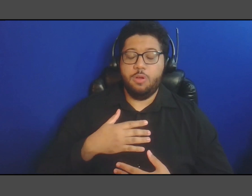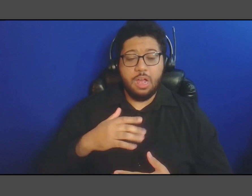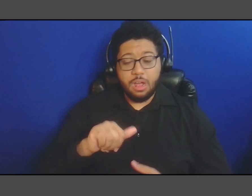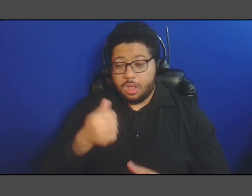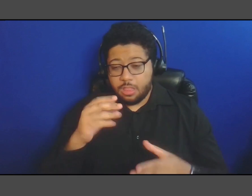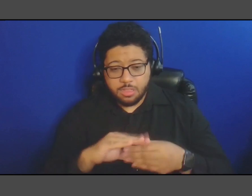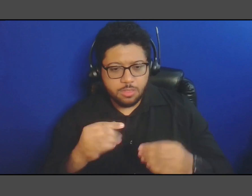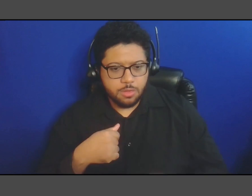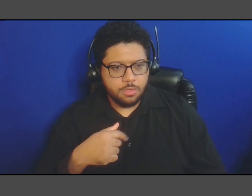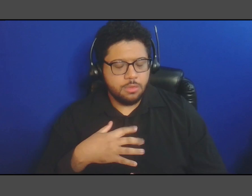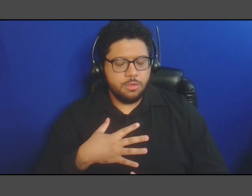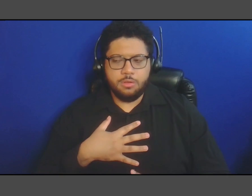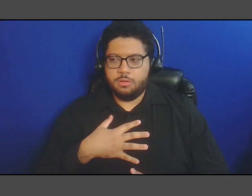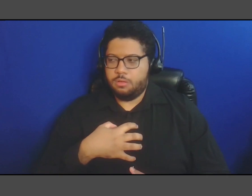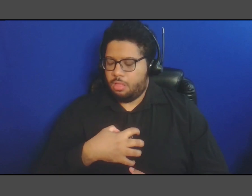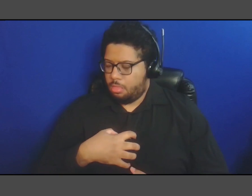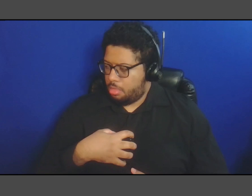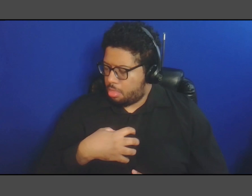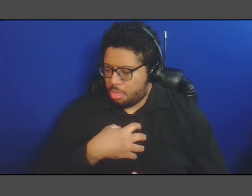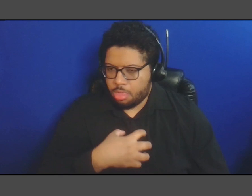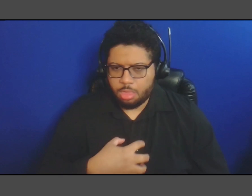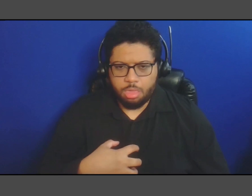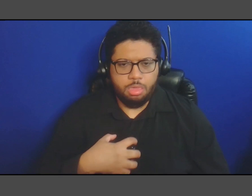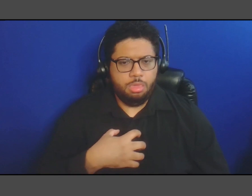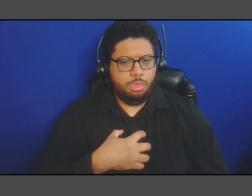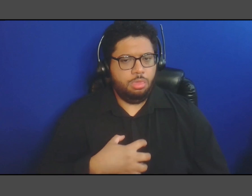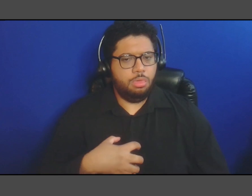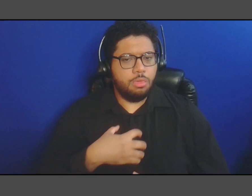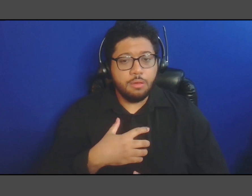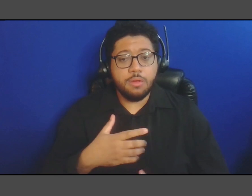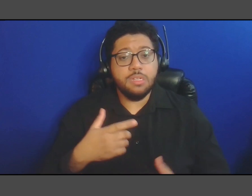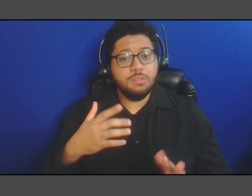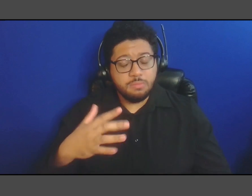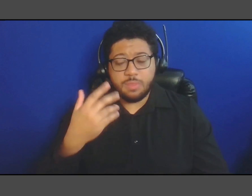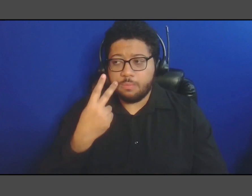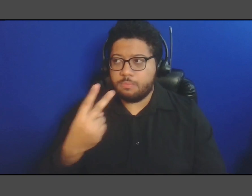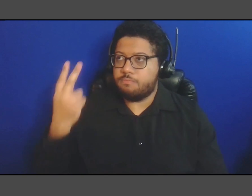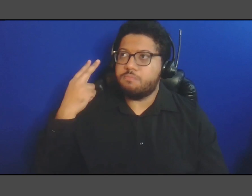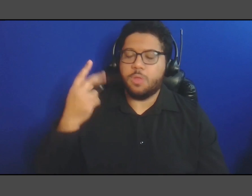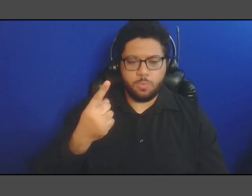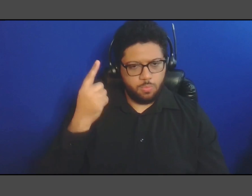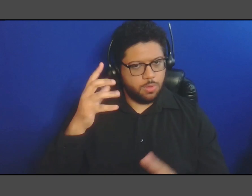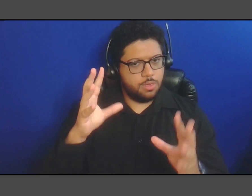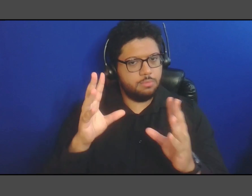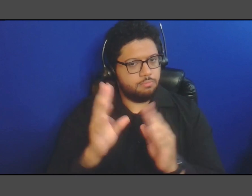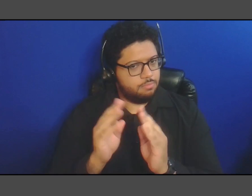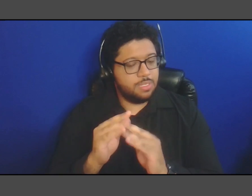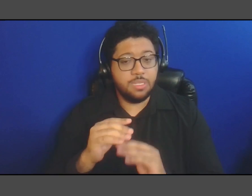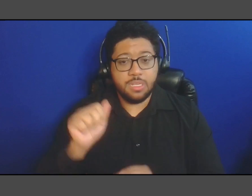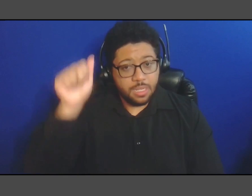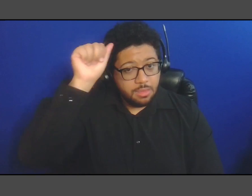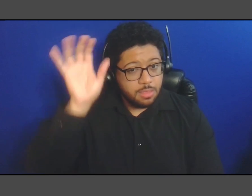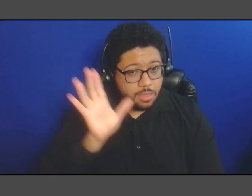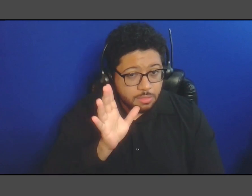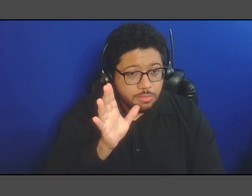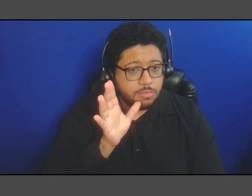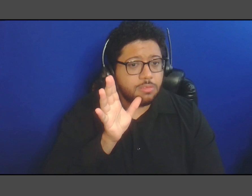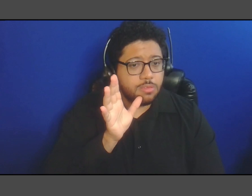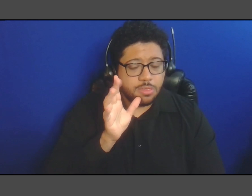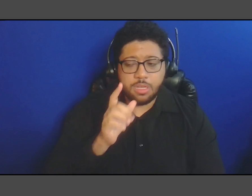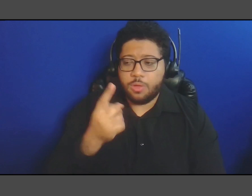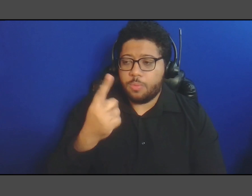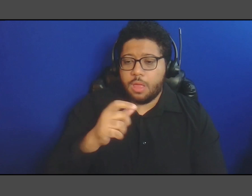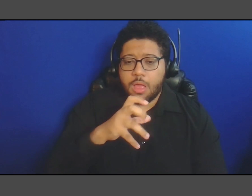I remember a session in Alaska where this elderly woman came with her